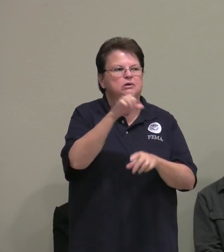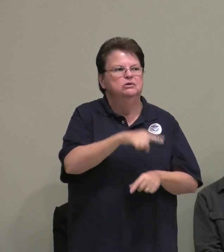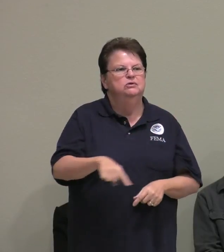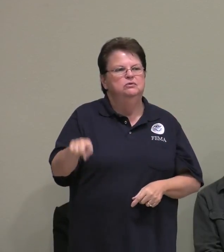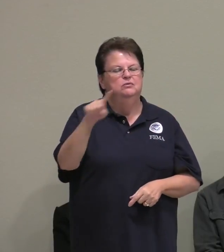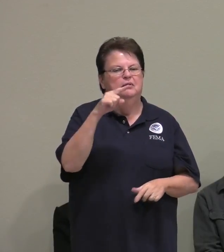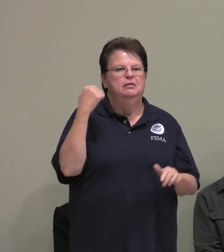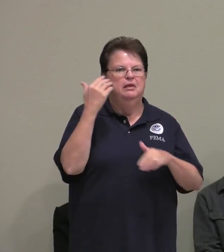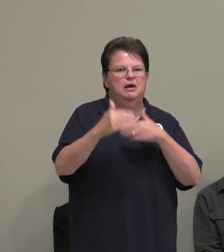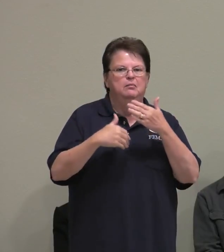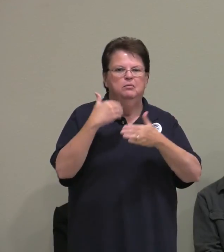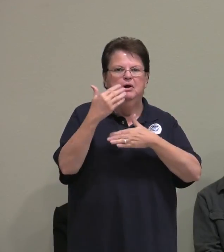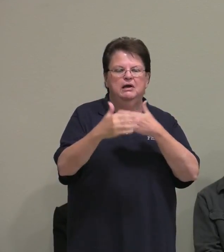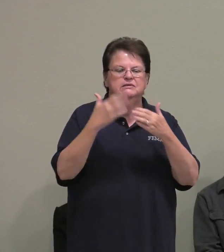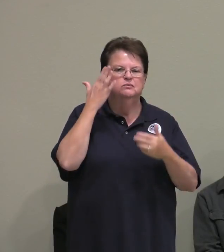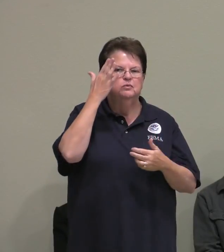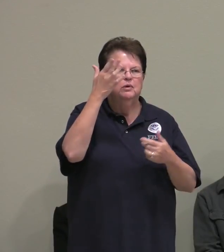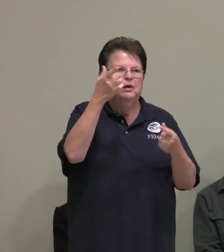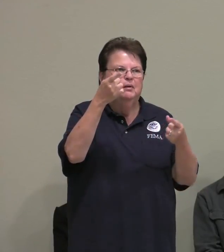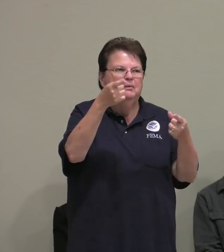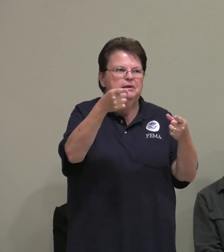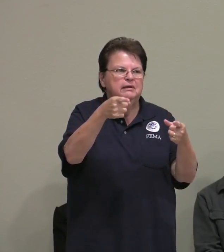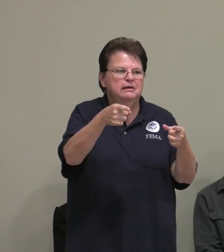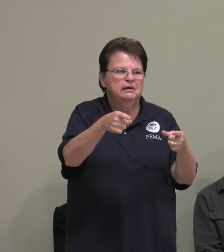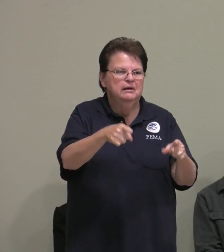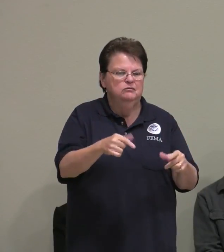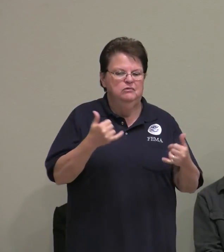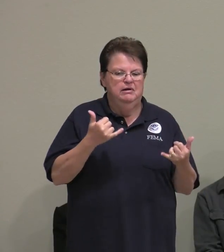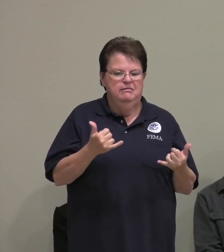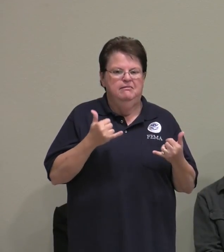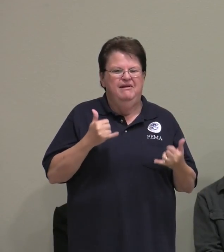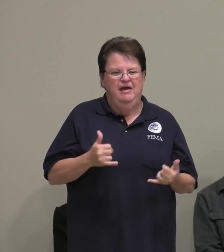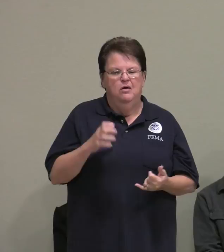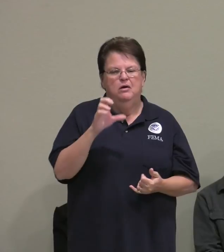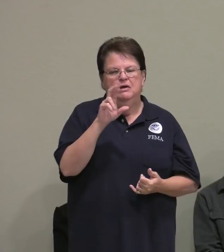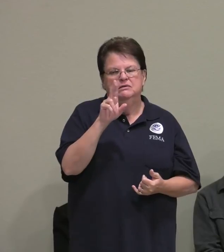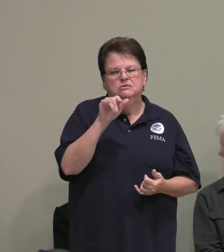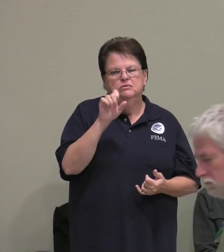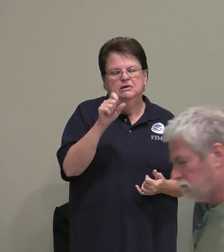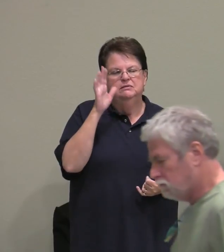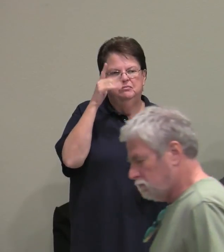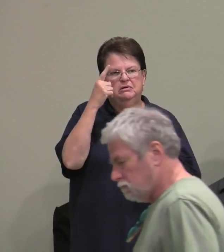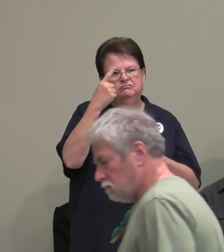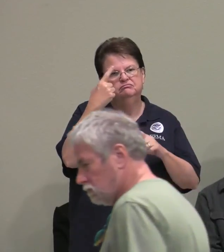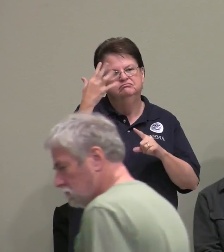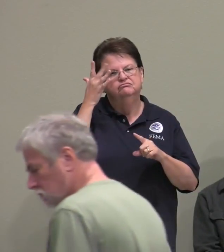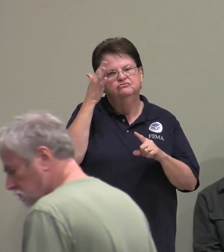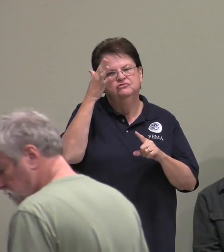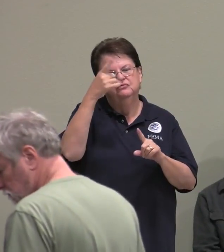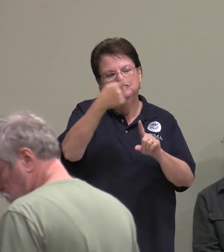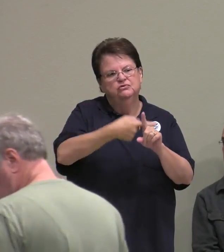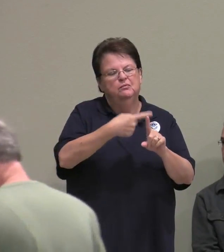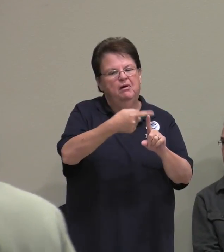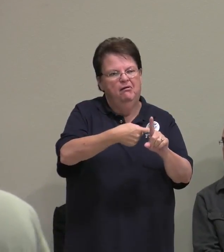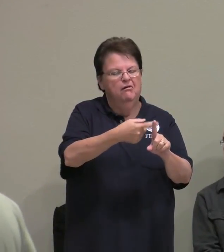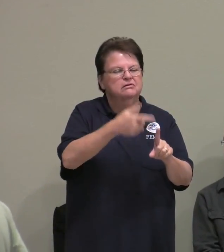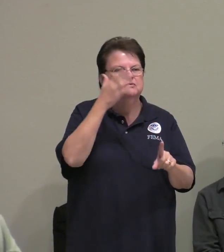That process will be coming. We're still kind of in the crisis mode, but in the coming months we will get down